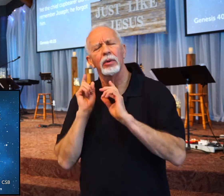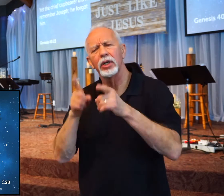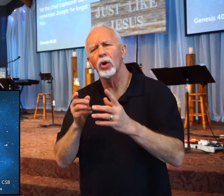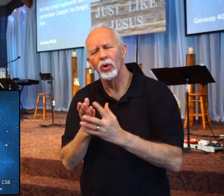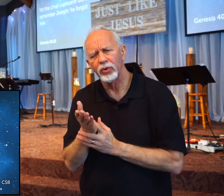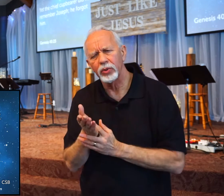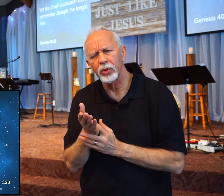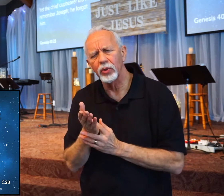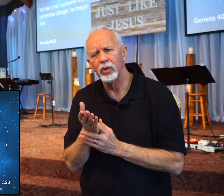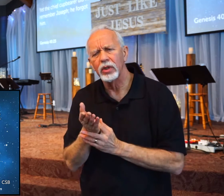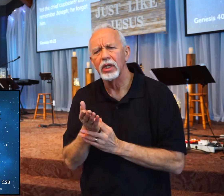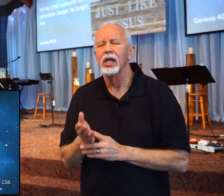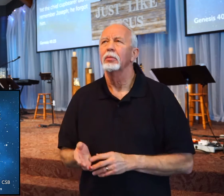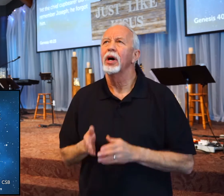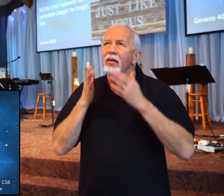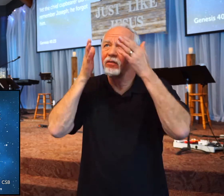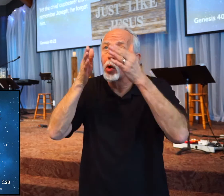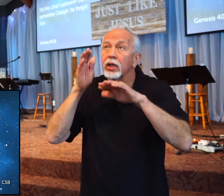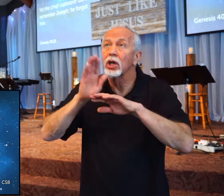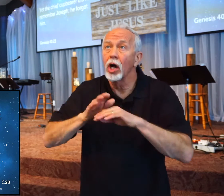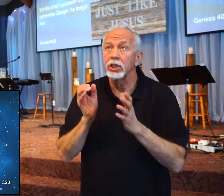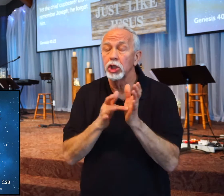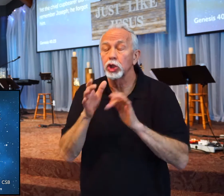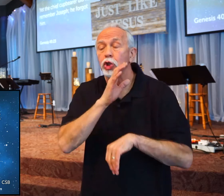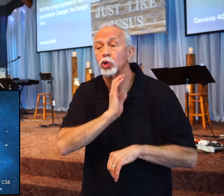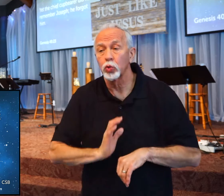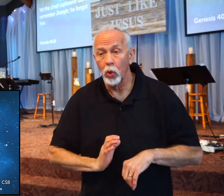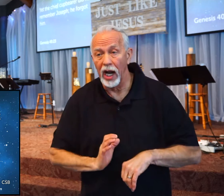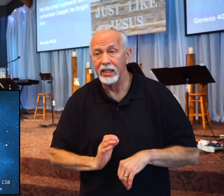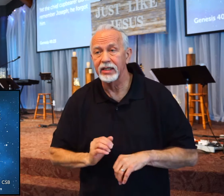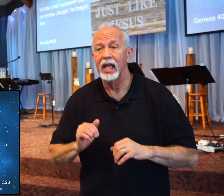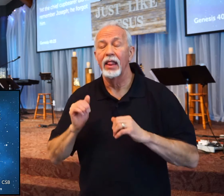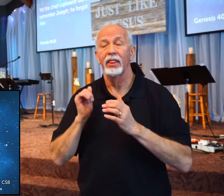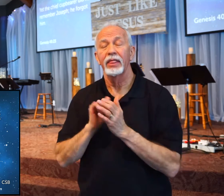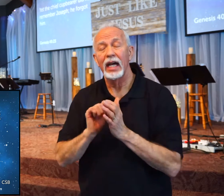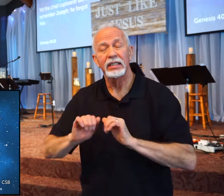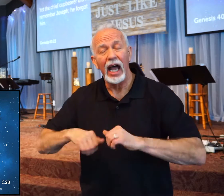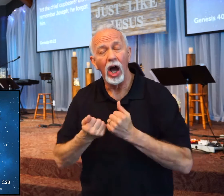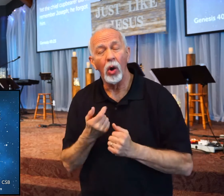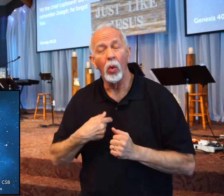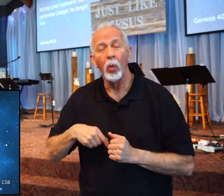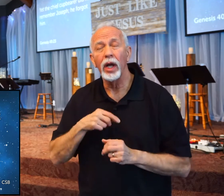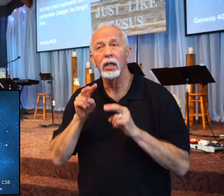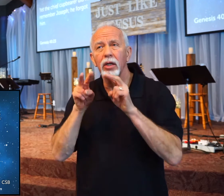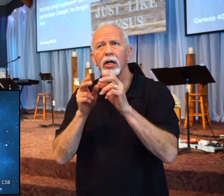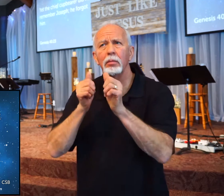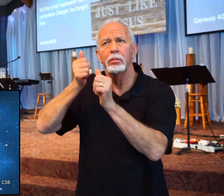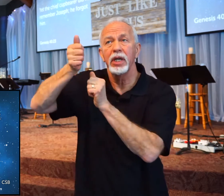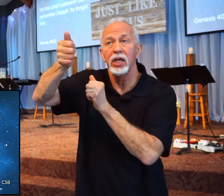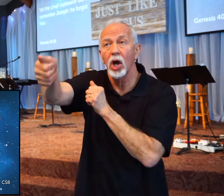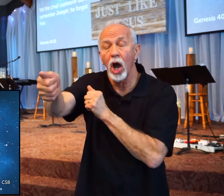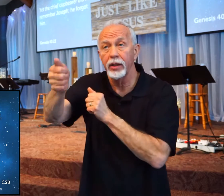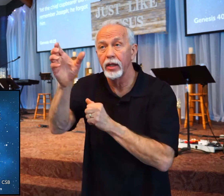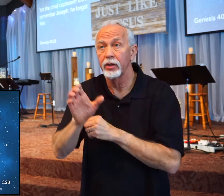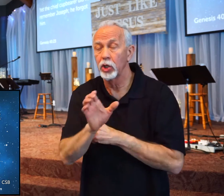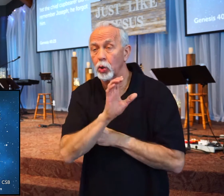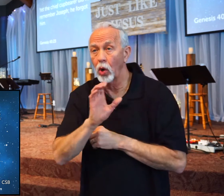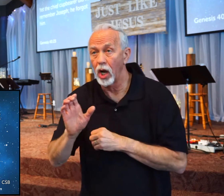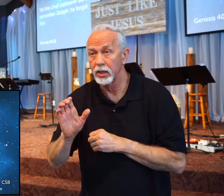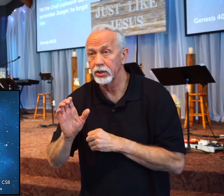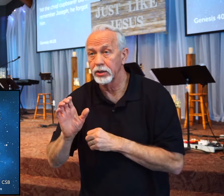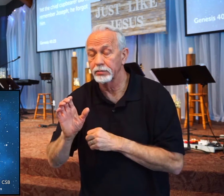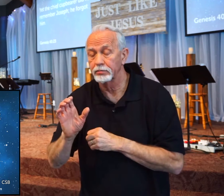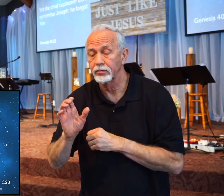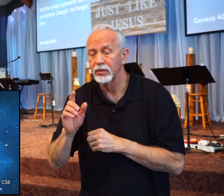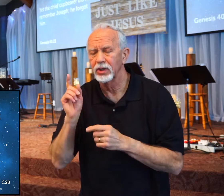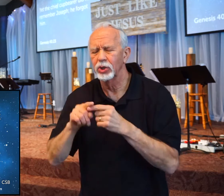By fixing our eyes on Jesus Christ. And that's how we are able to look beyond the cross